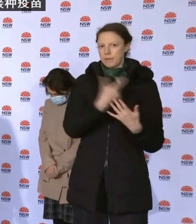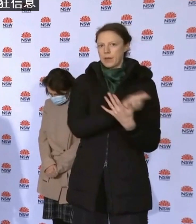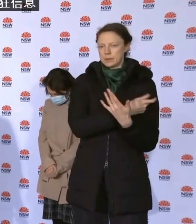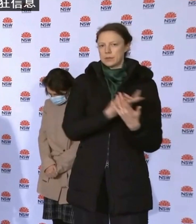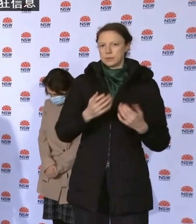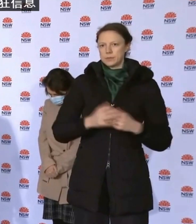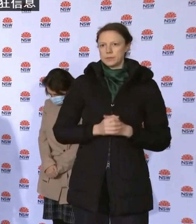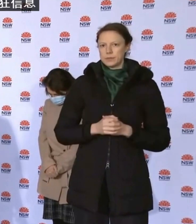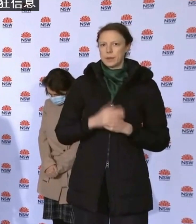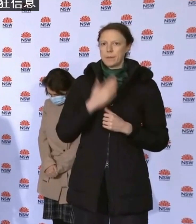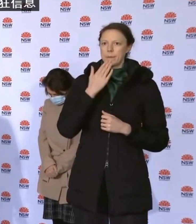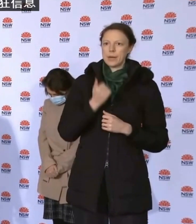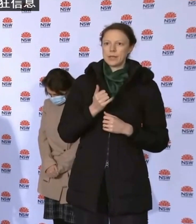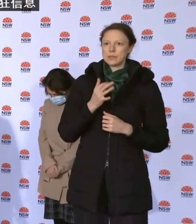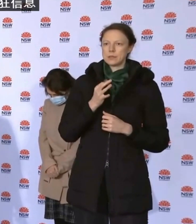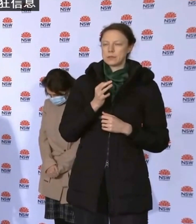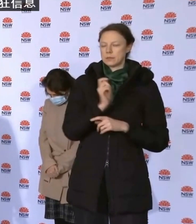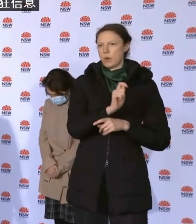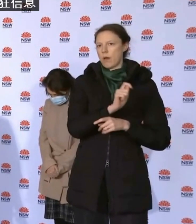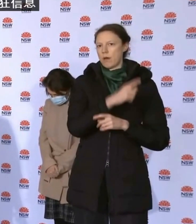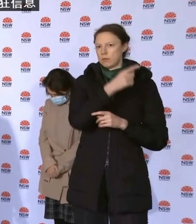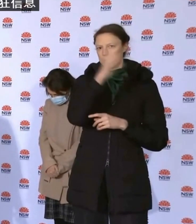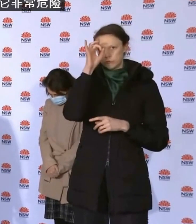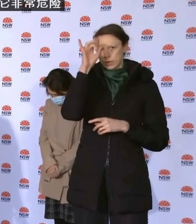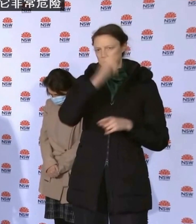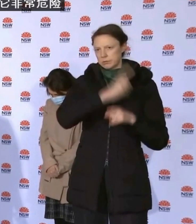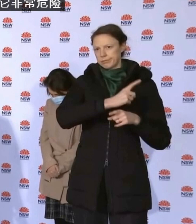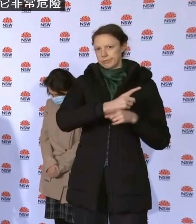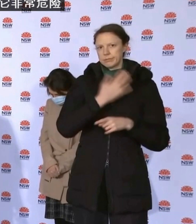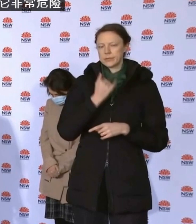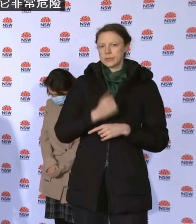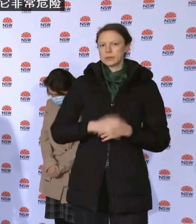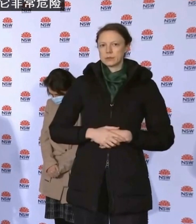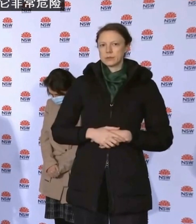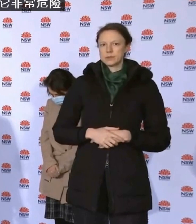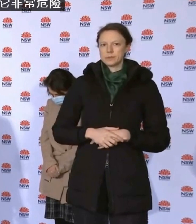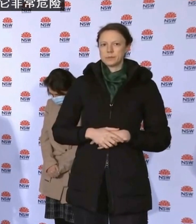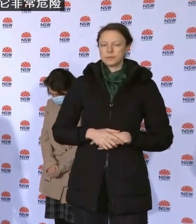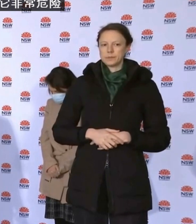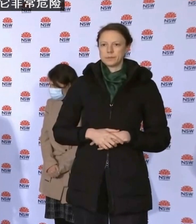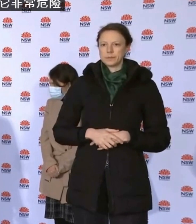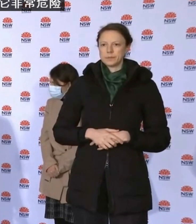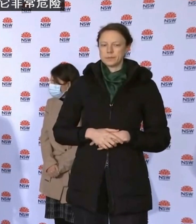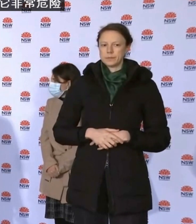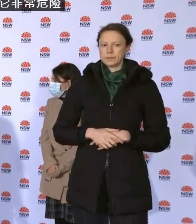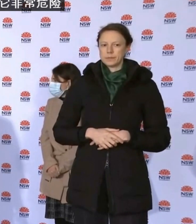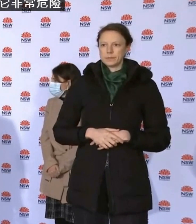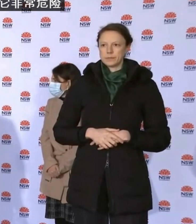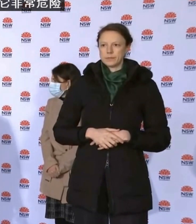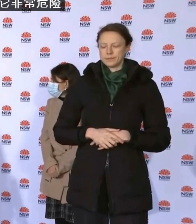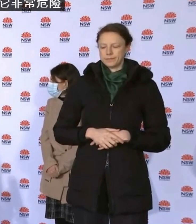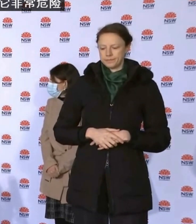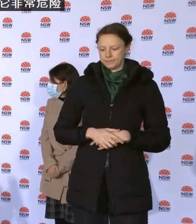vaccinated. Don't listen to some of these crazy messages that are coming out implying that this is not a dangerous virus. It's extremely